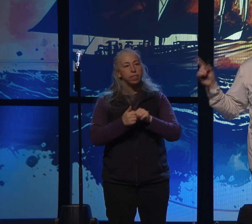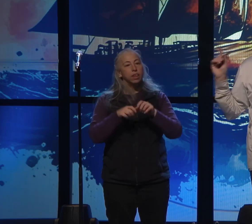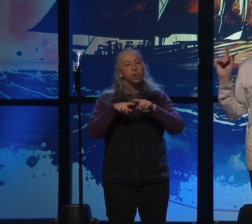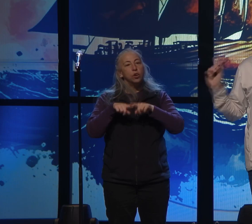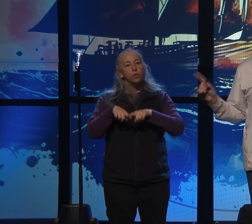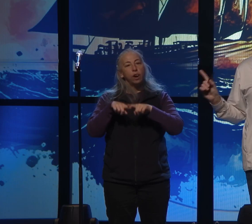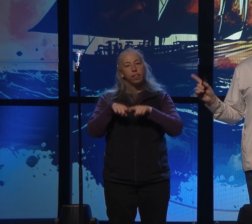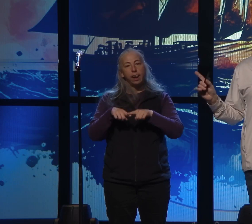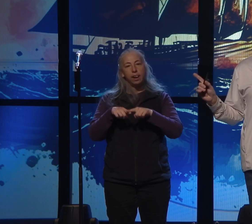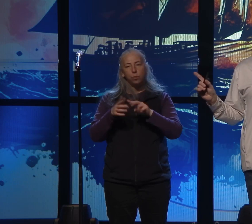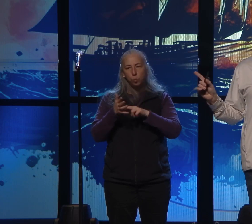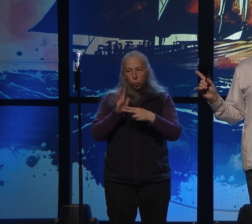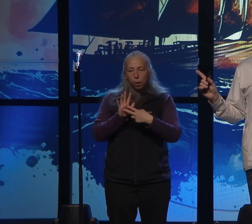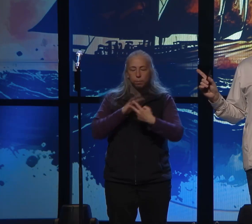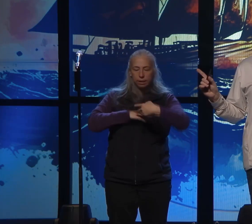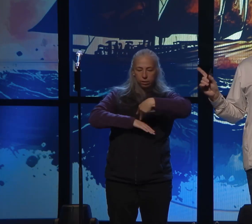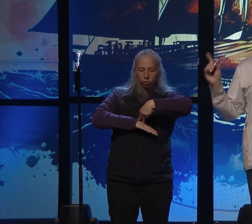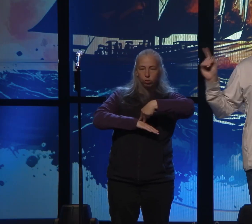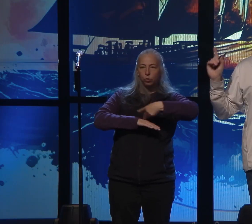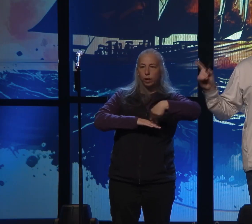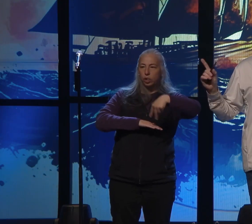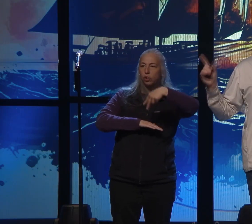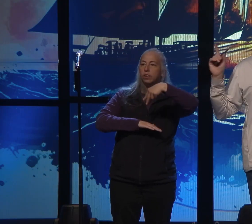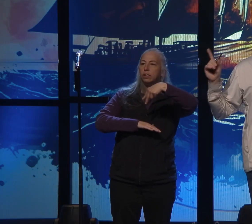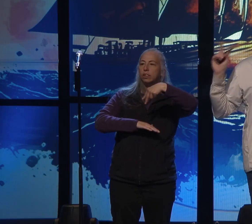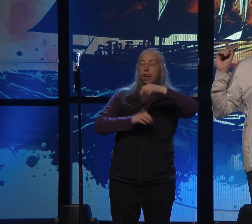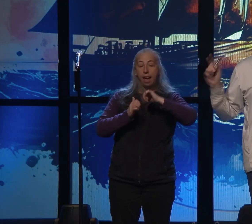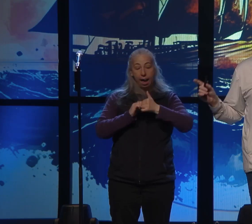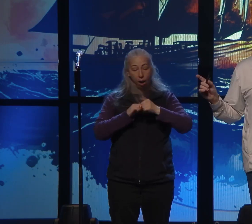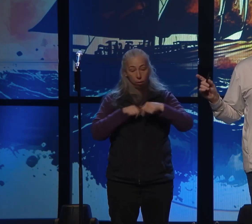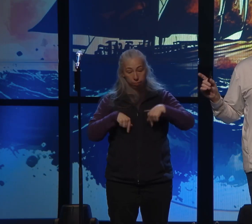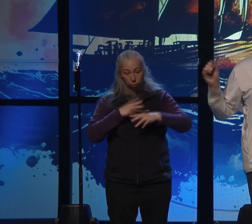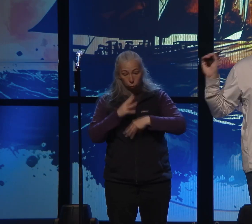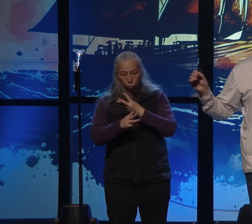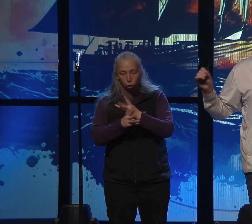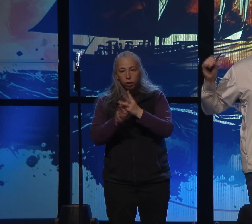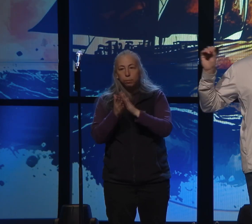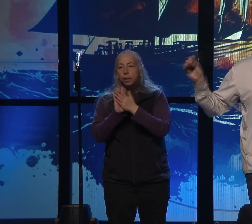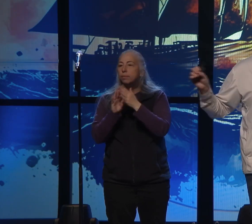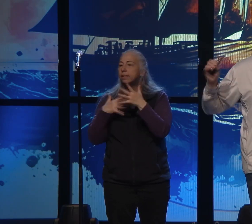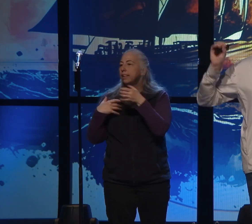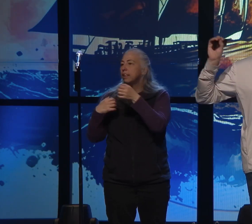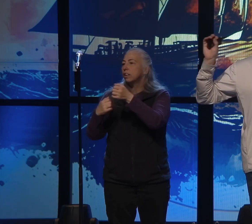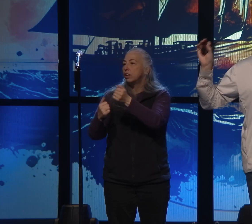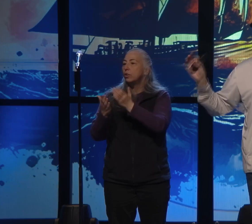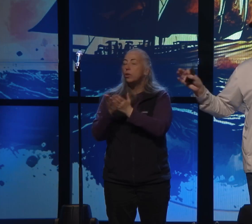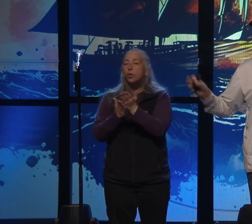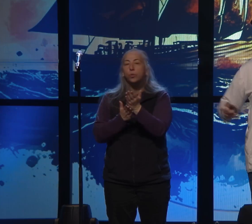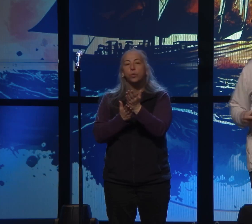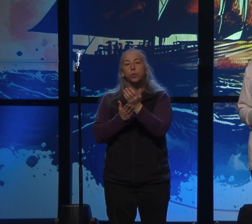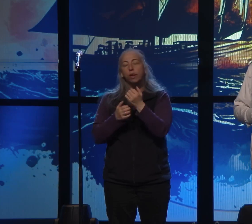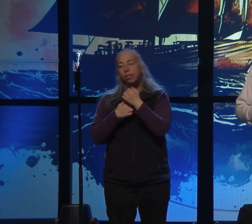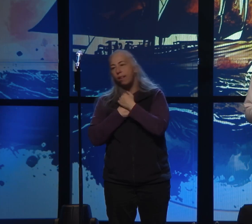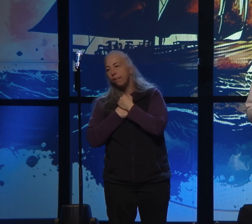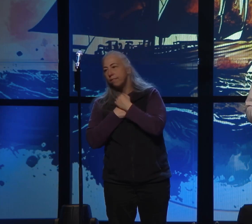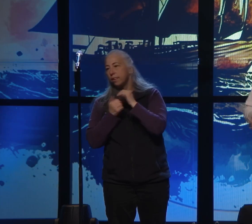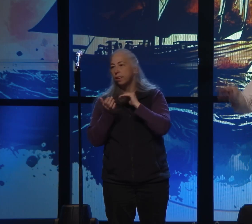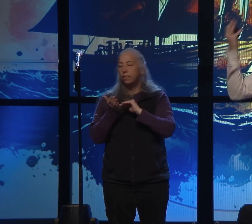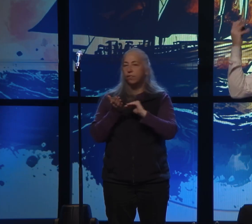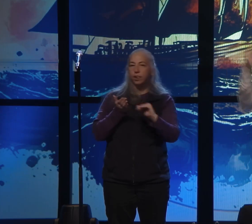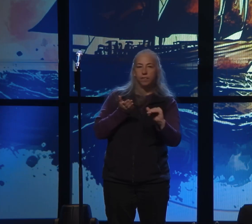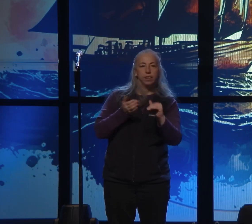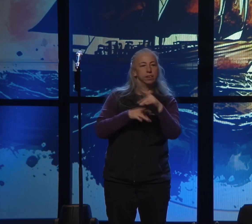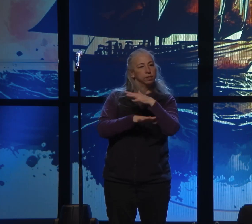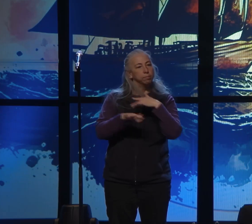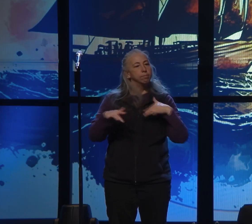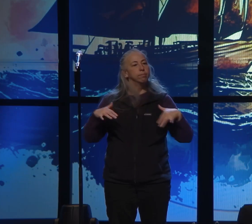the resurrection means and how this world is actually healed through love, forgiveness, and care for the least of these. So I'm going to